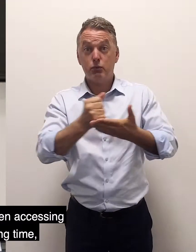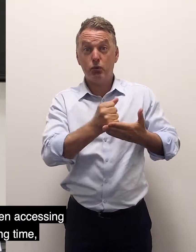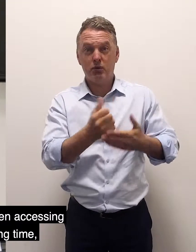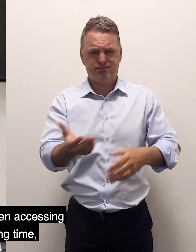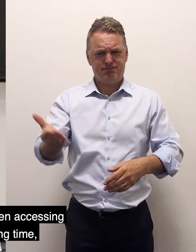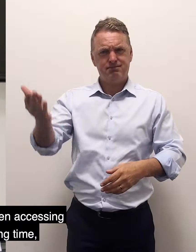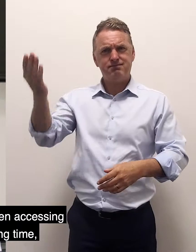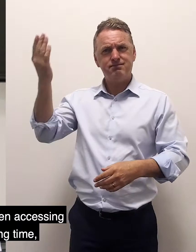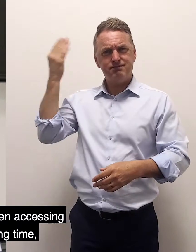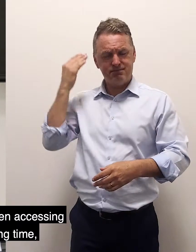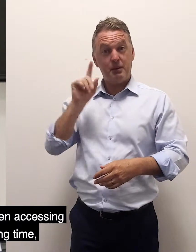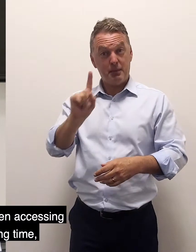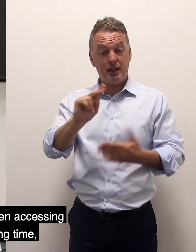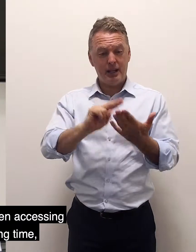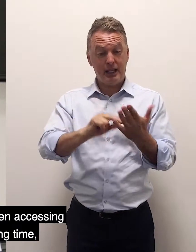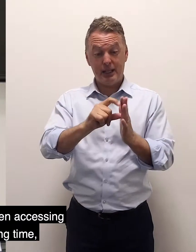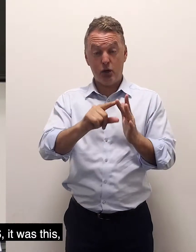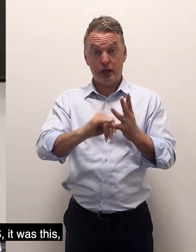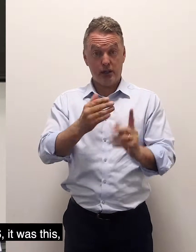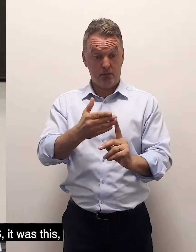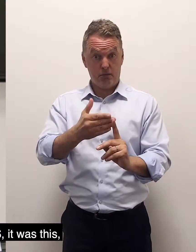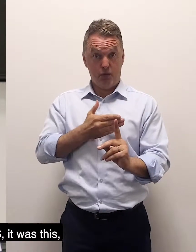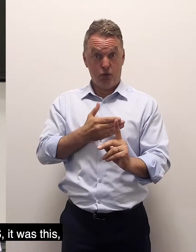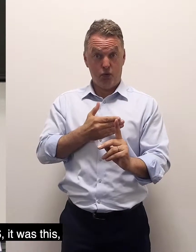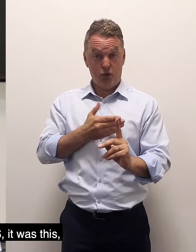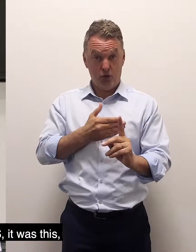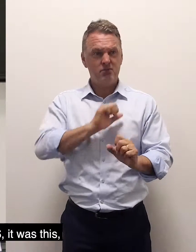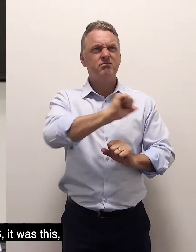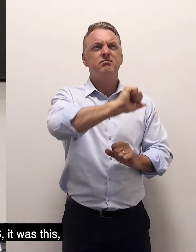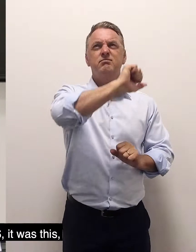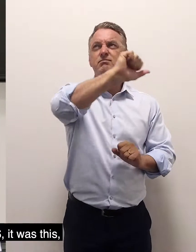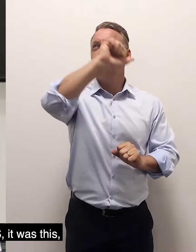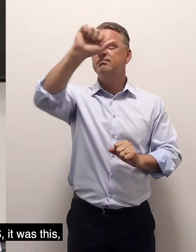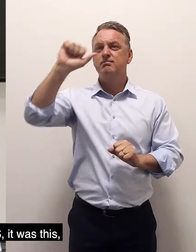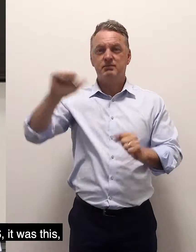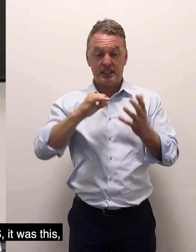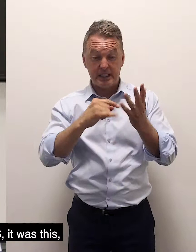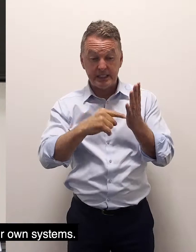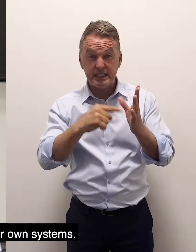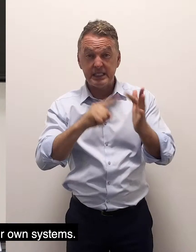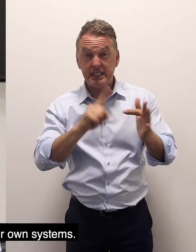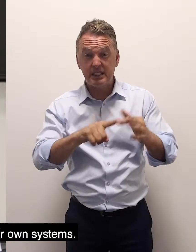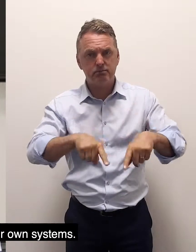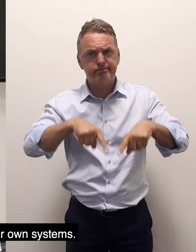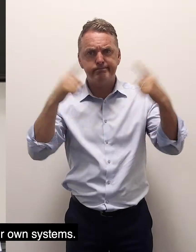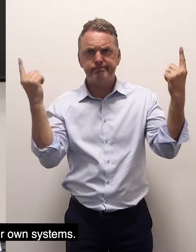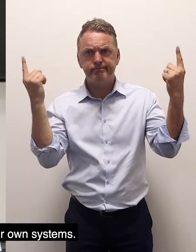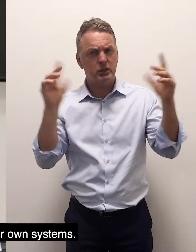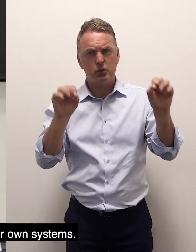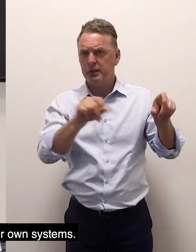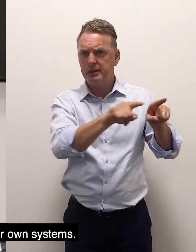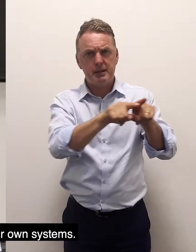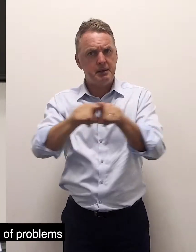And people have been accessing support for a long time. But prior to the NDIS, it was this, different states had their